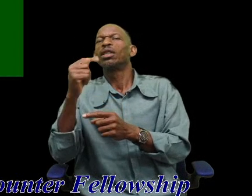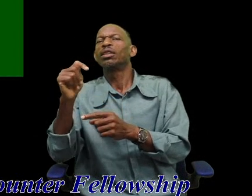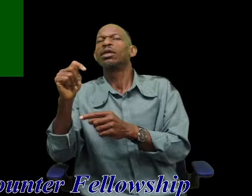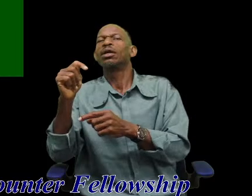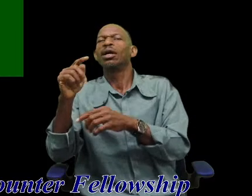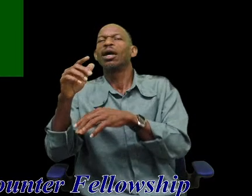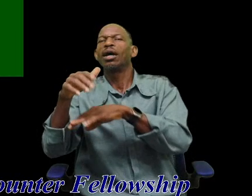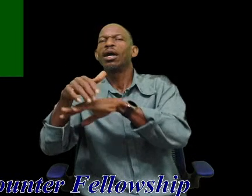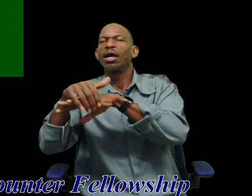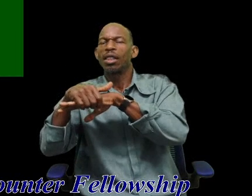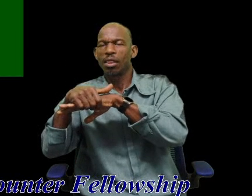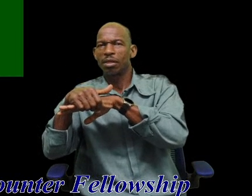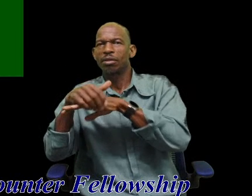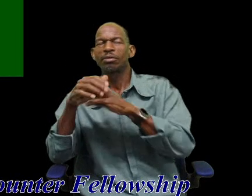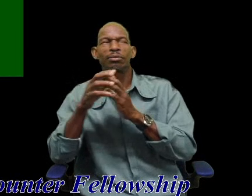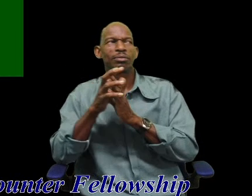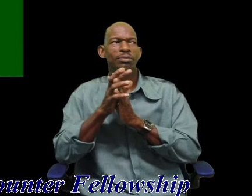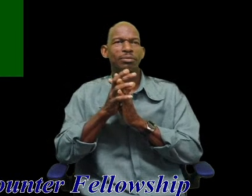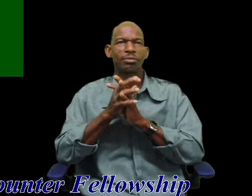belongs,